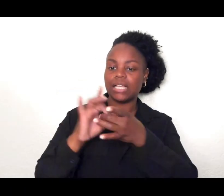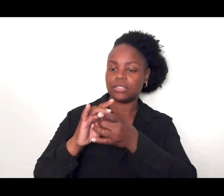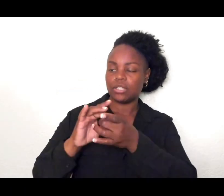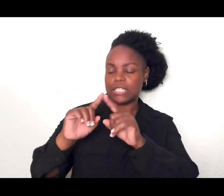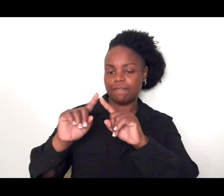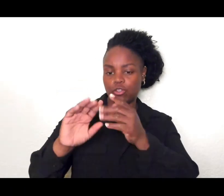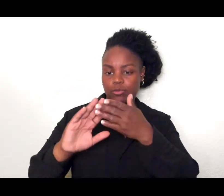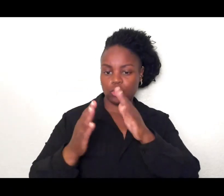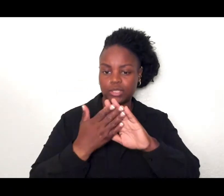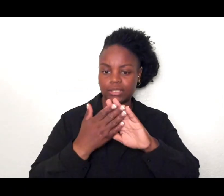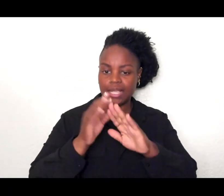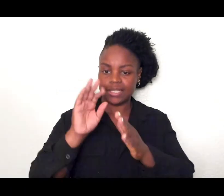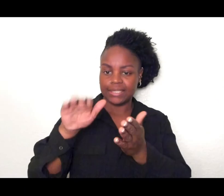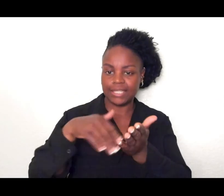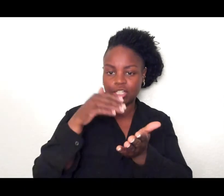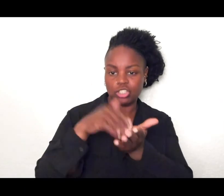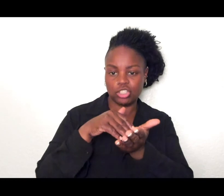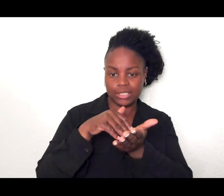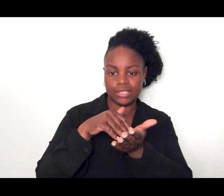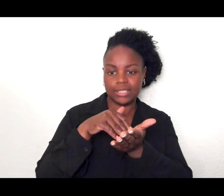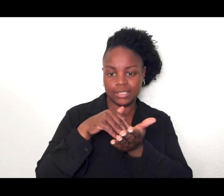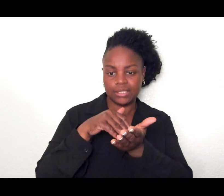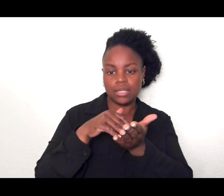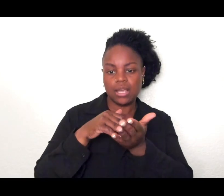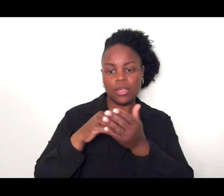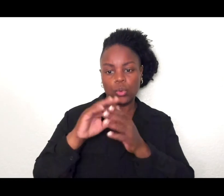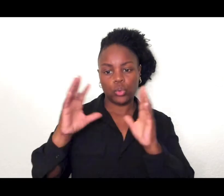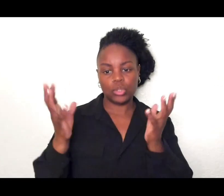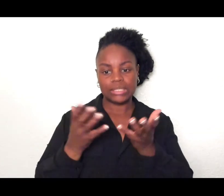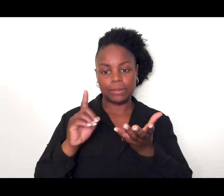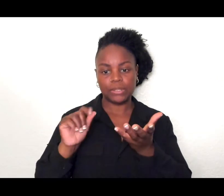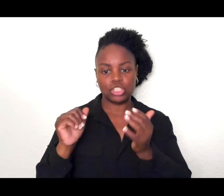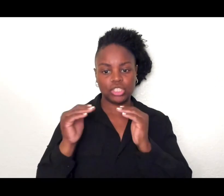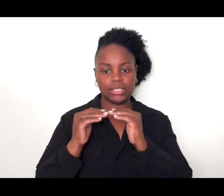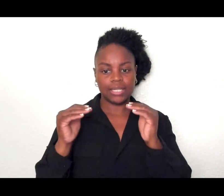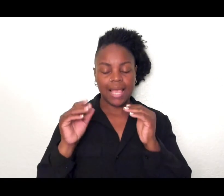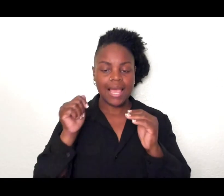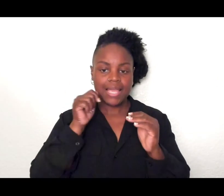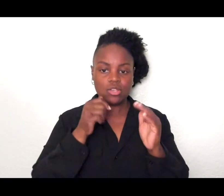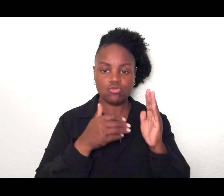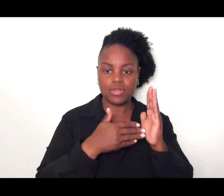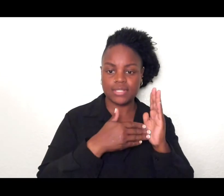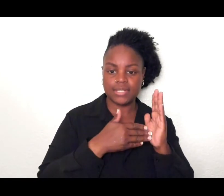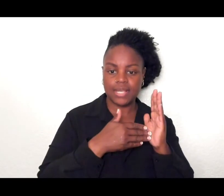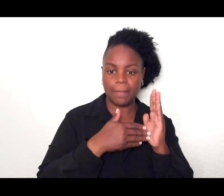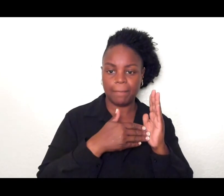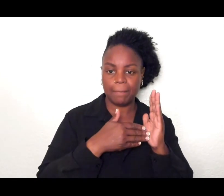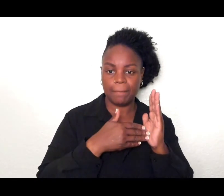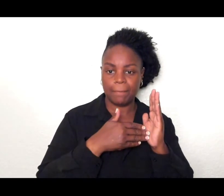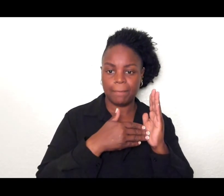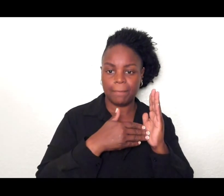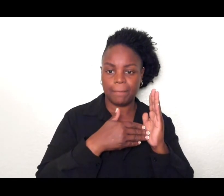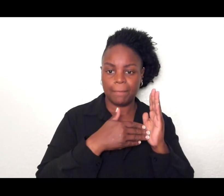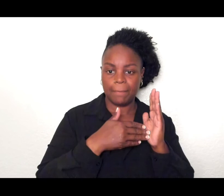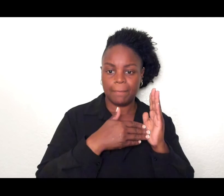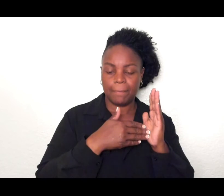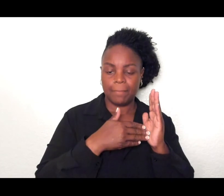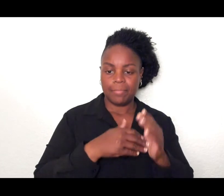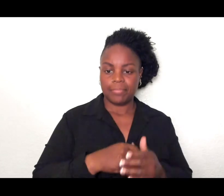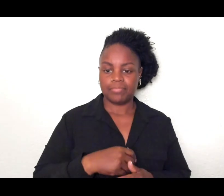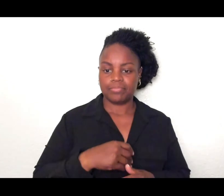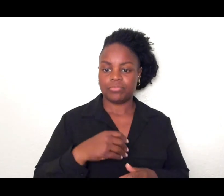new revelations. Truths that narrate our Crip power to a new generation of Crips and